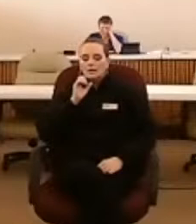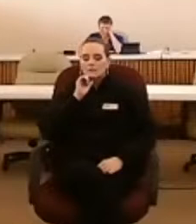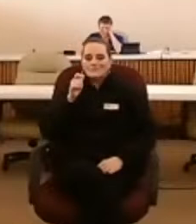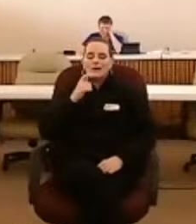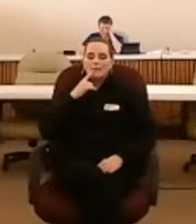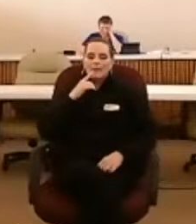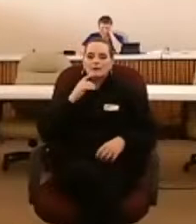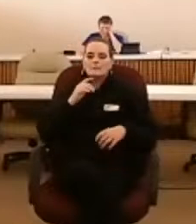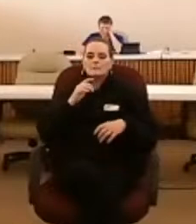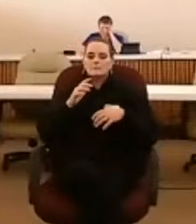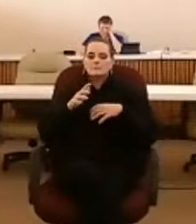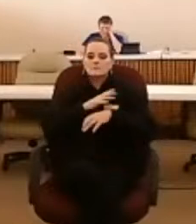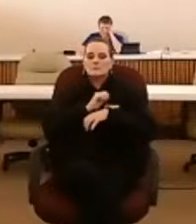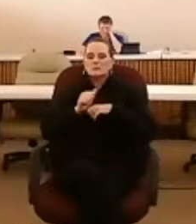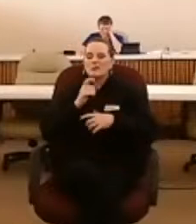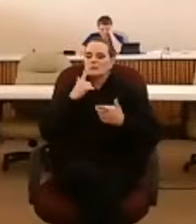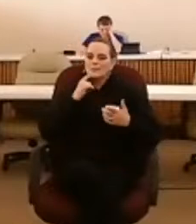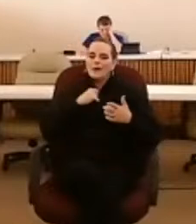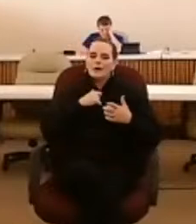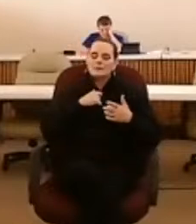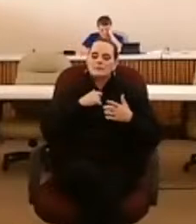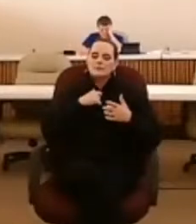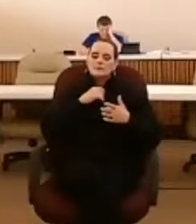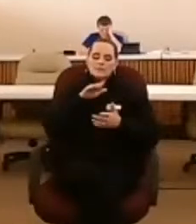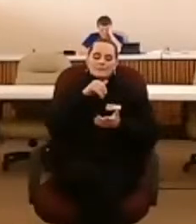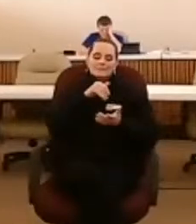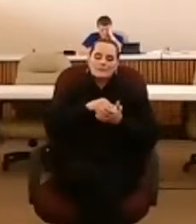of the circles at all. Right.